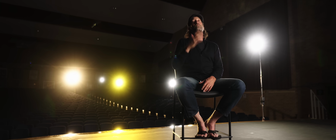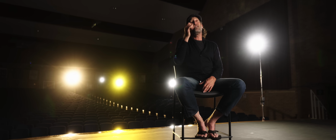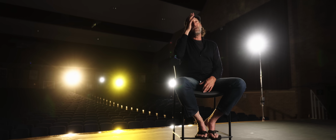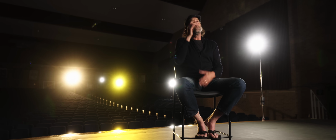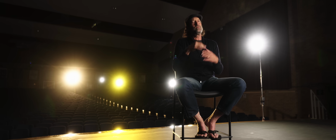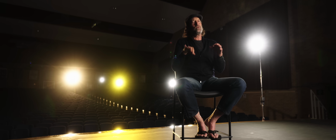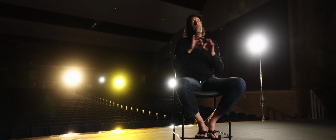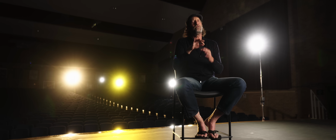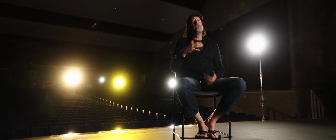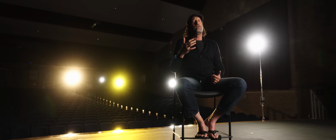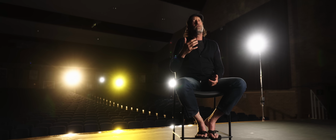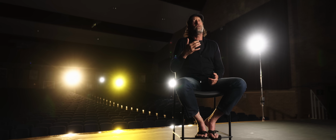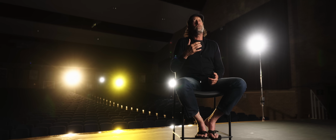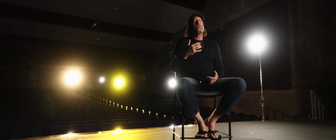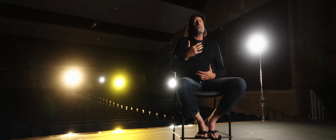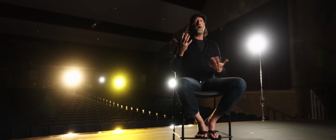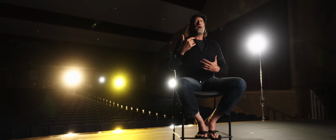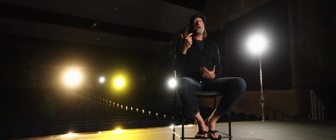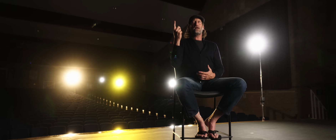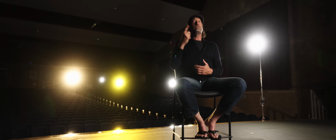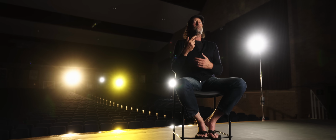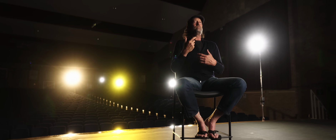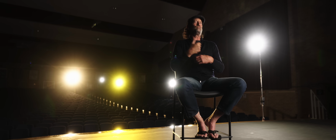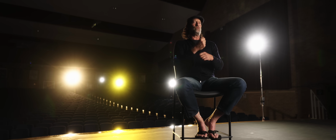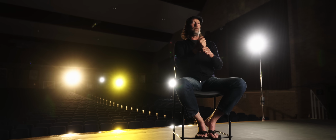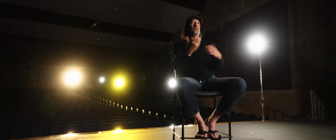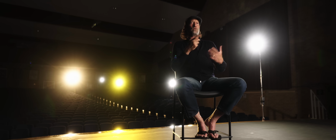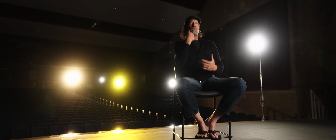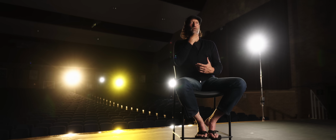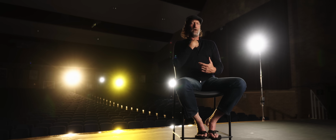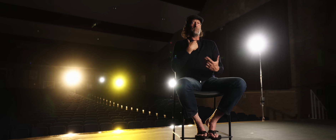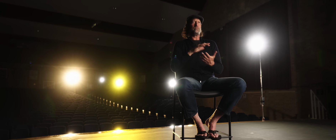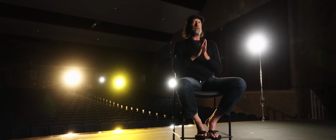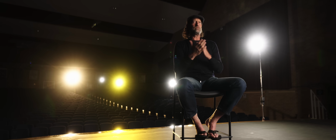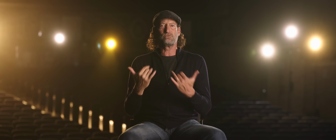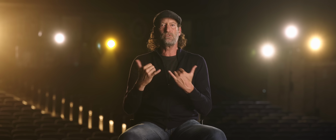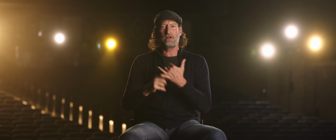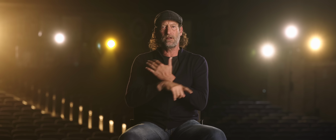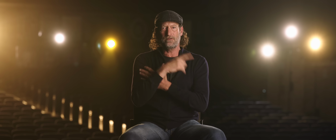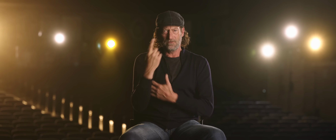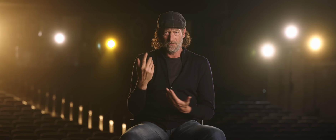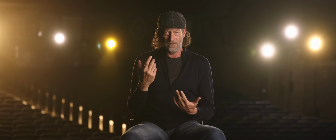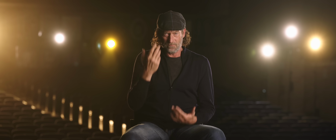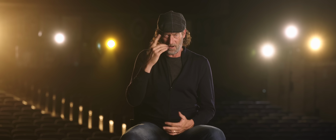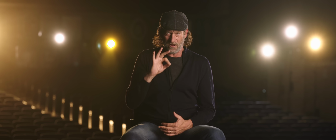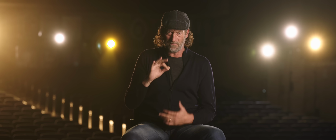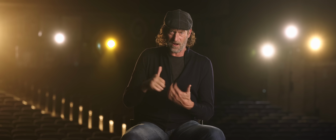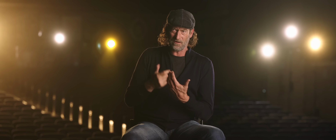My father was so important to me because he made me who I've become today. And that's because of everything he